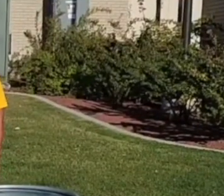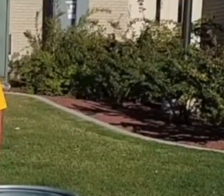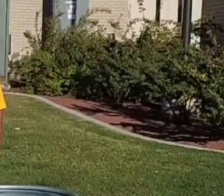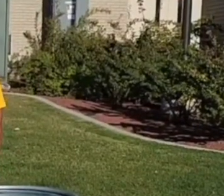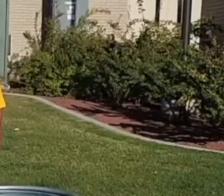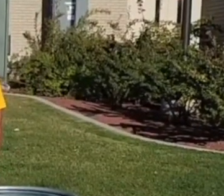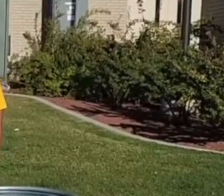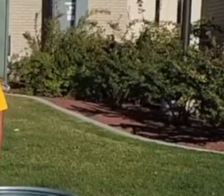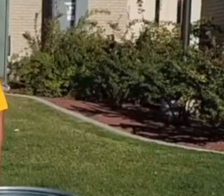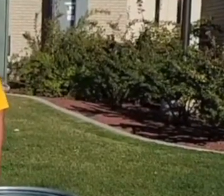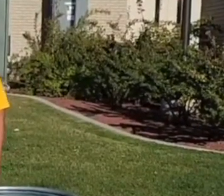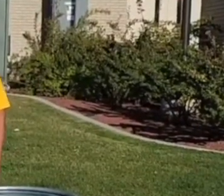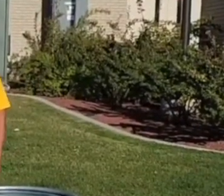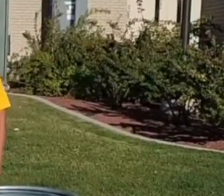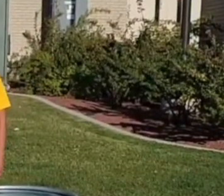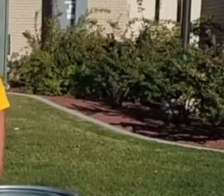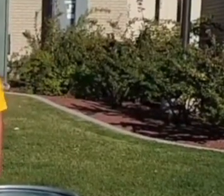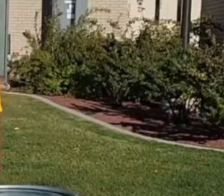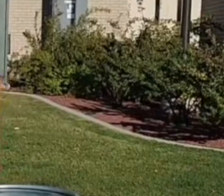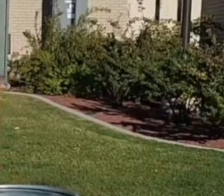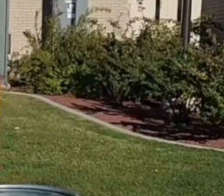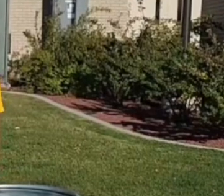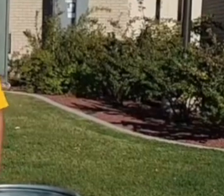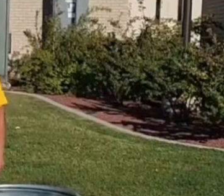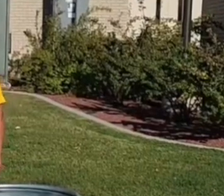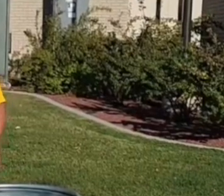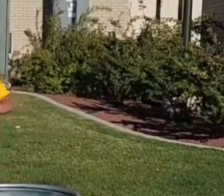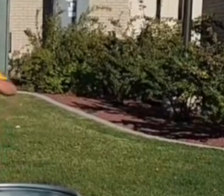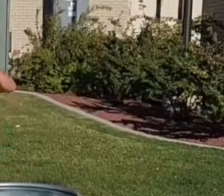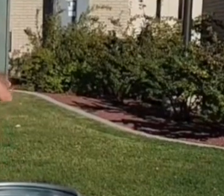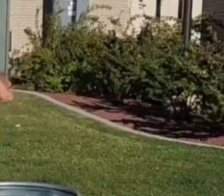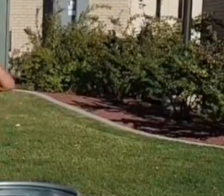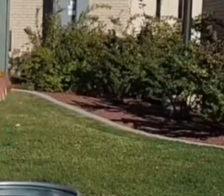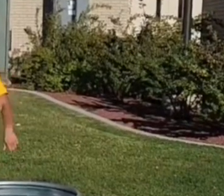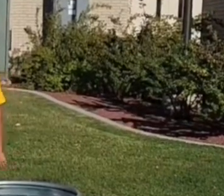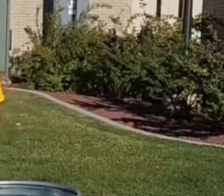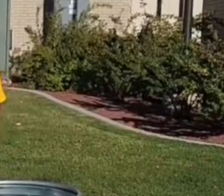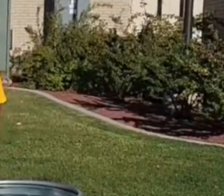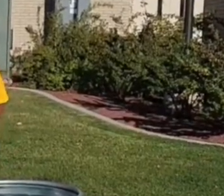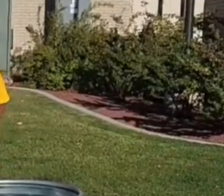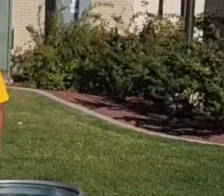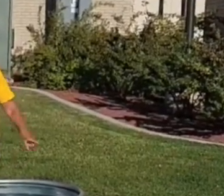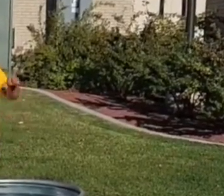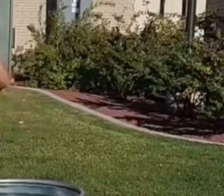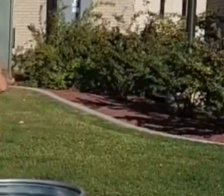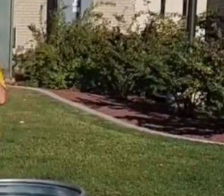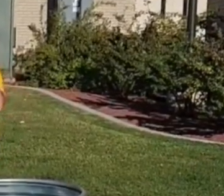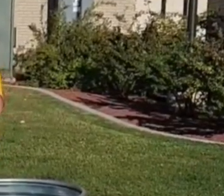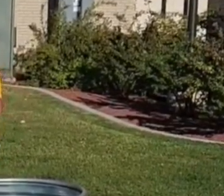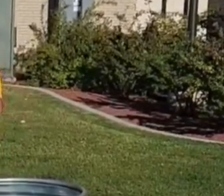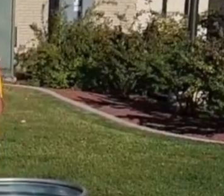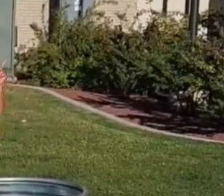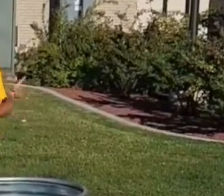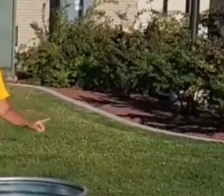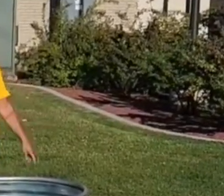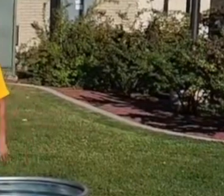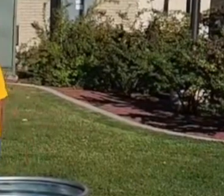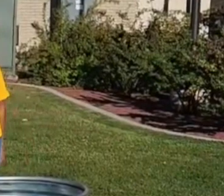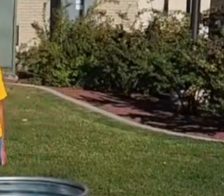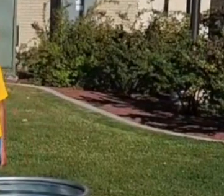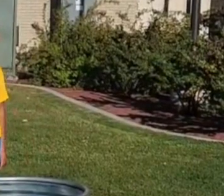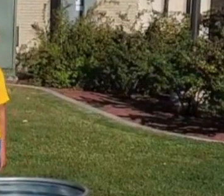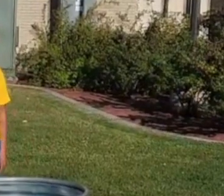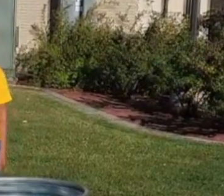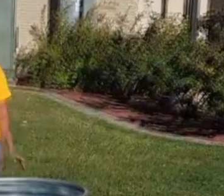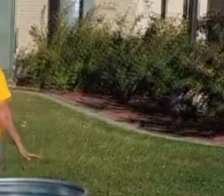on. So you're not going to want to miss it. October 5th, 9 a.m. at Miss Judy's house. And talking... Bring a glue gun! Oh yes, please bring a glue